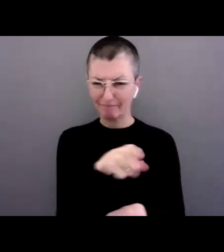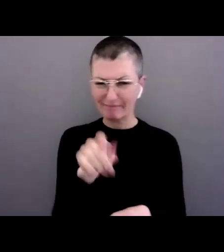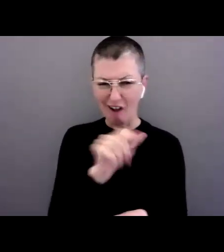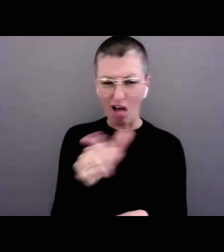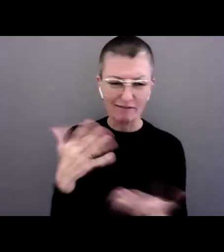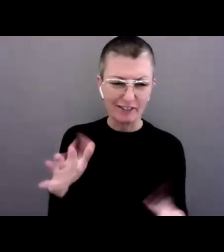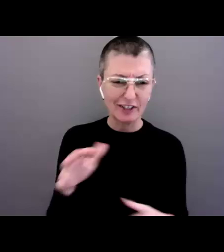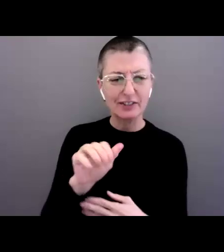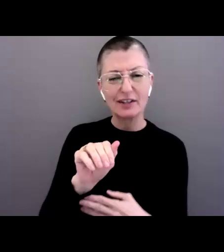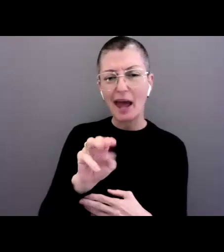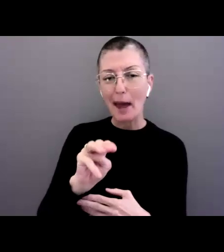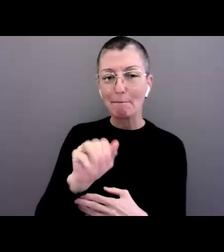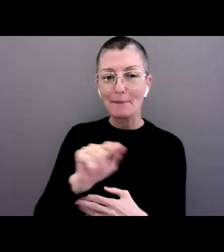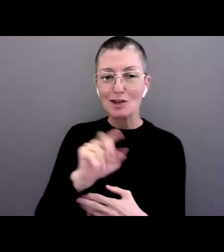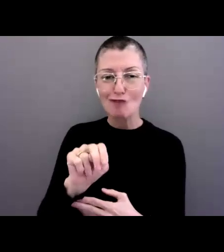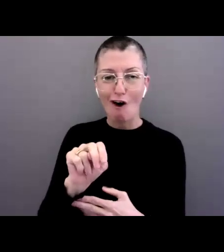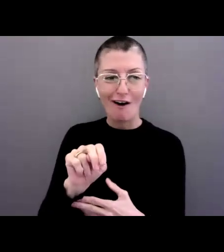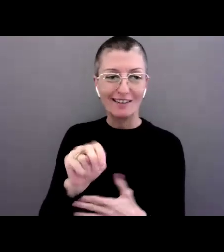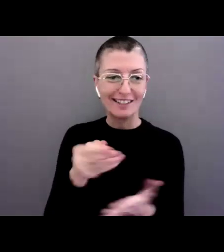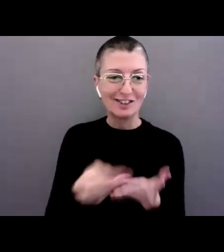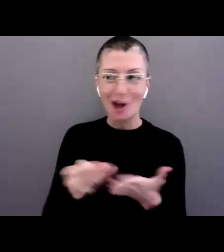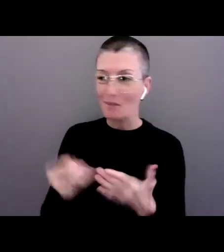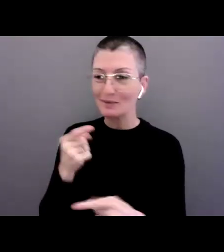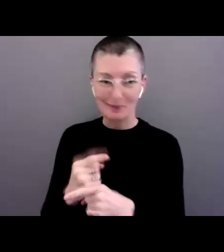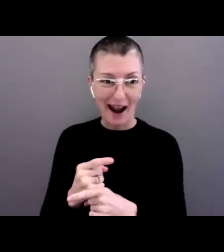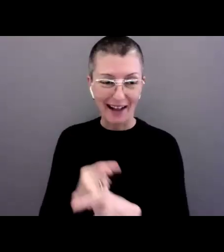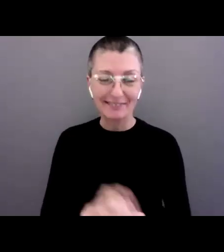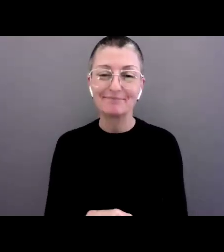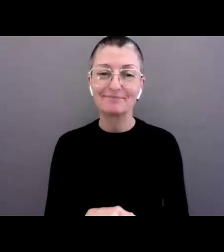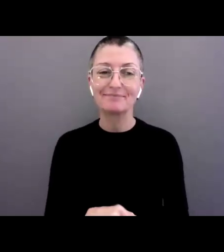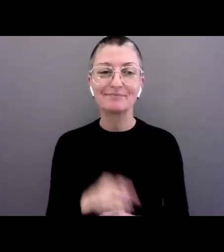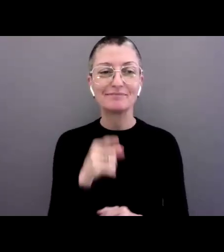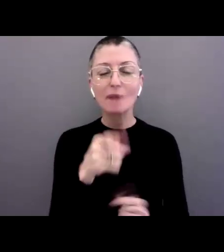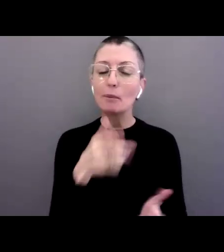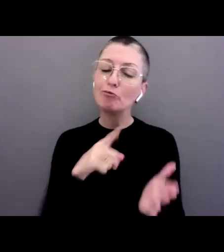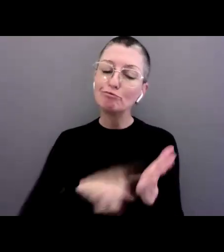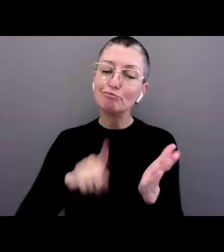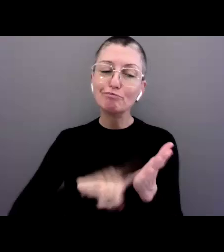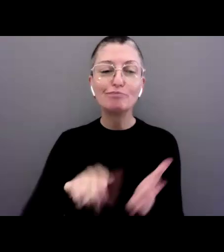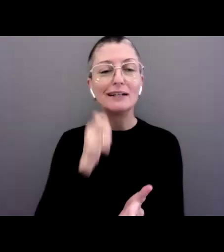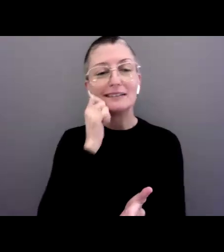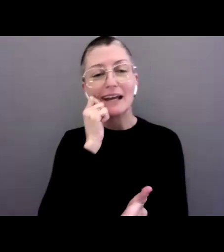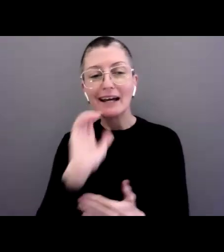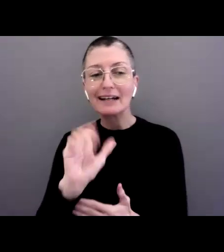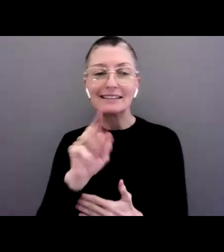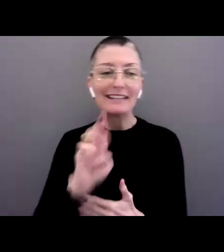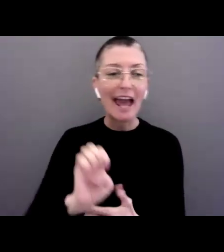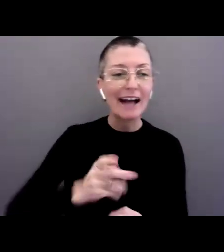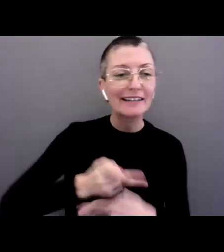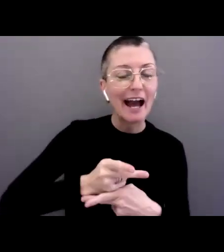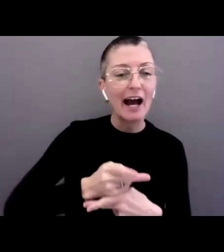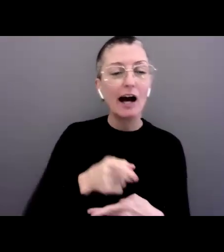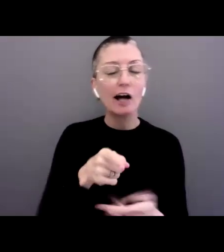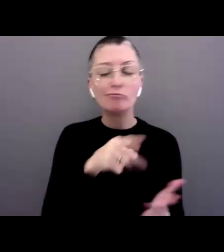Amazon shopping before, to where, let's say we're looking up some type of skincare, and